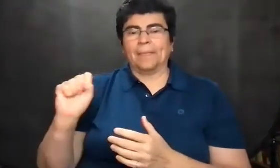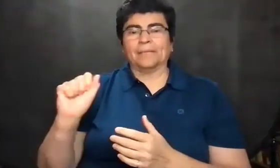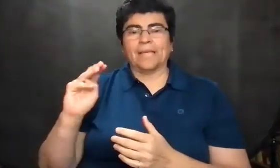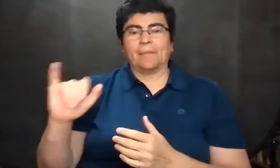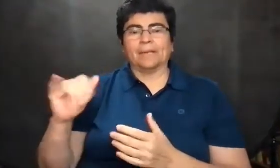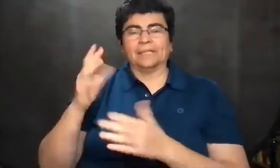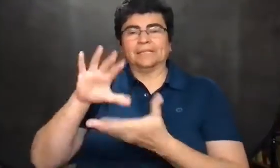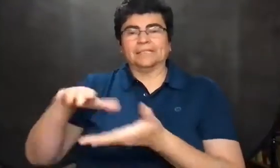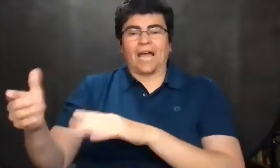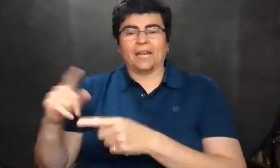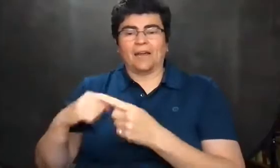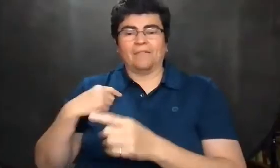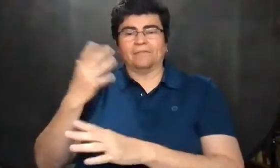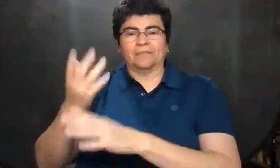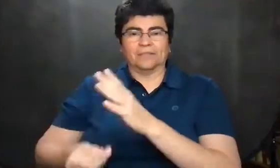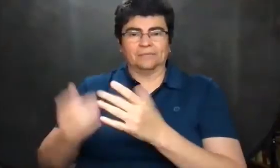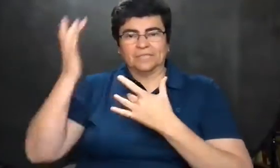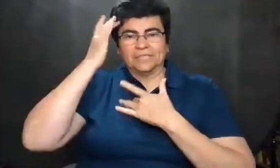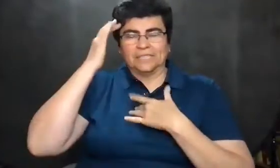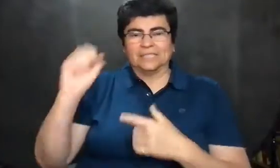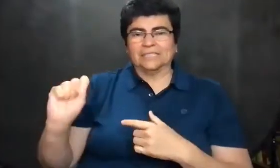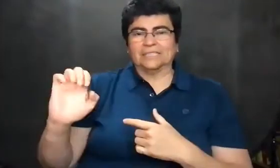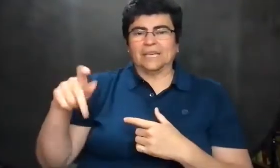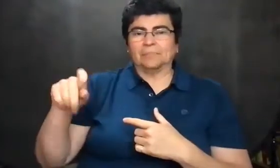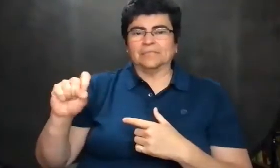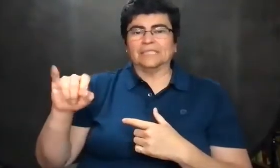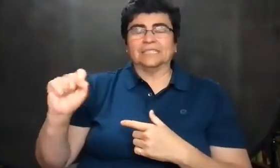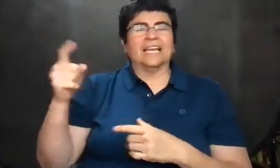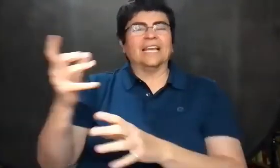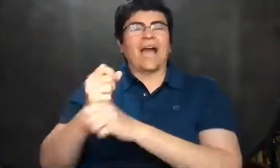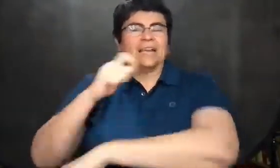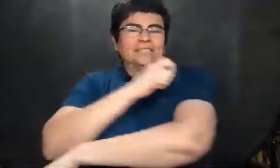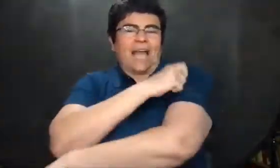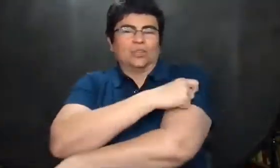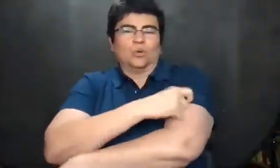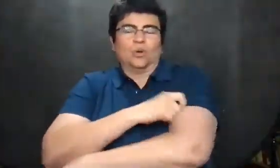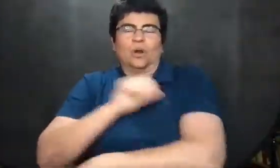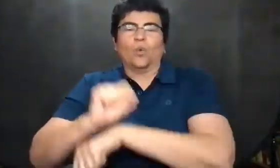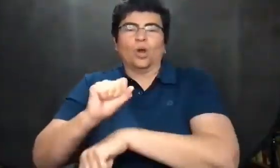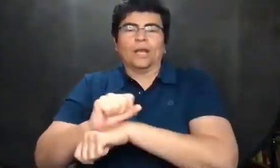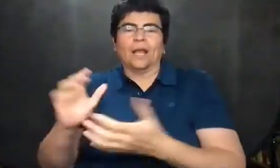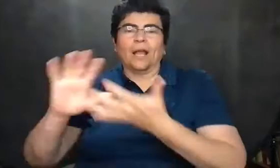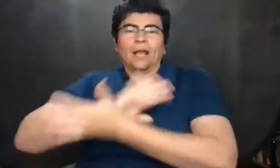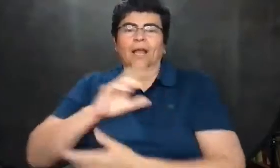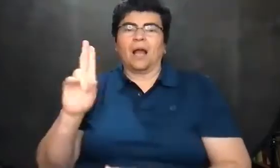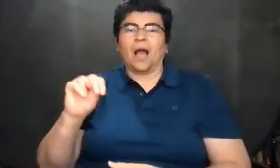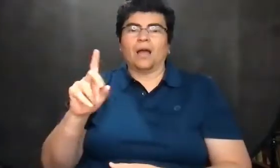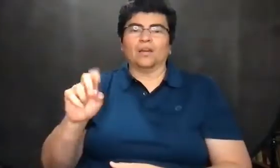called sepsis. He had recently had a tattoo. He was working undercover, and the boys